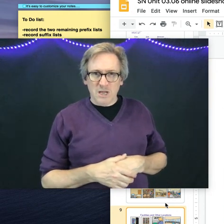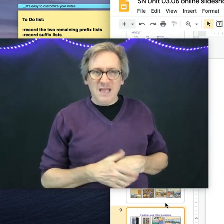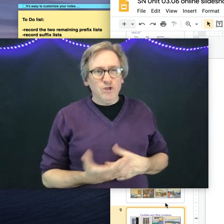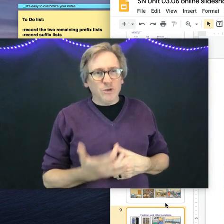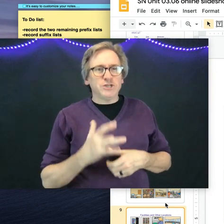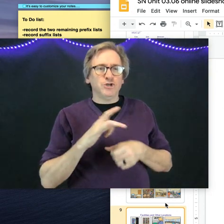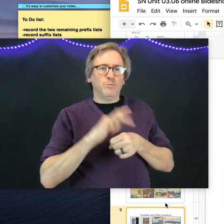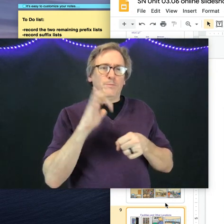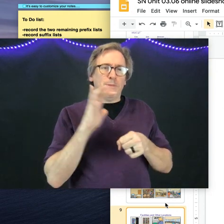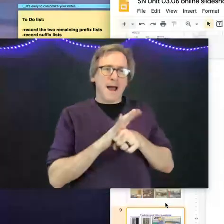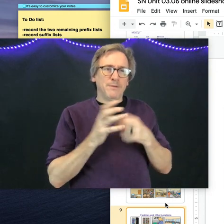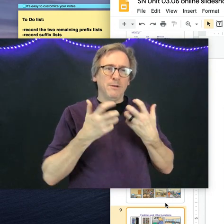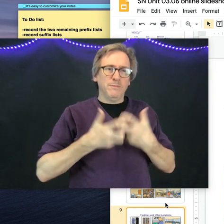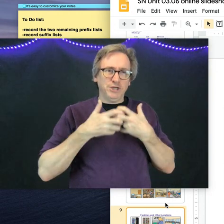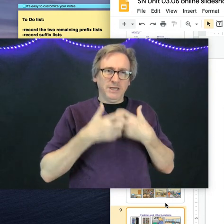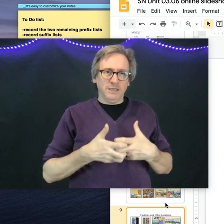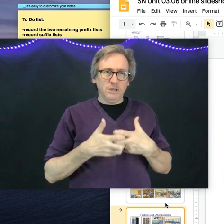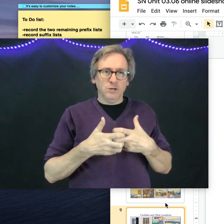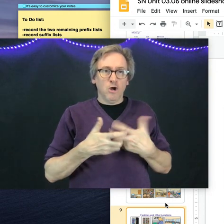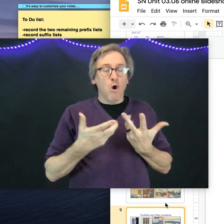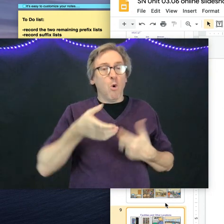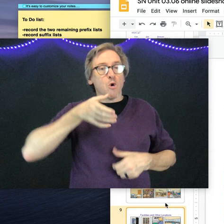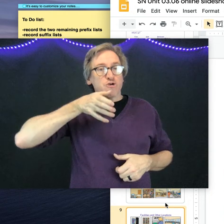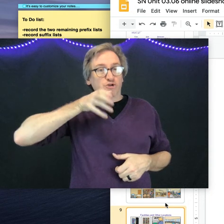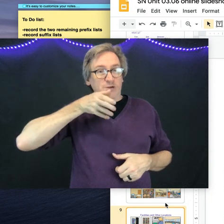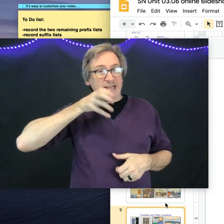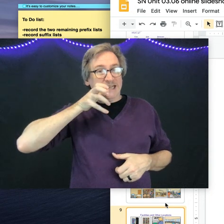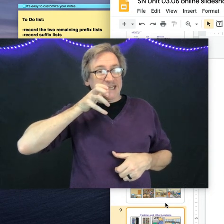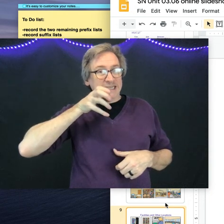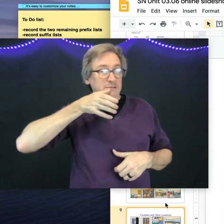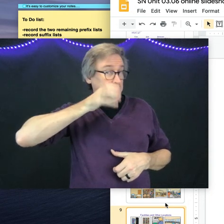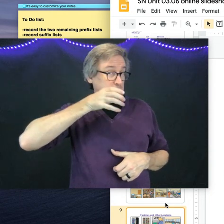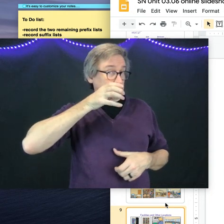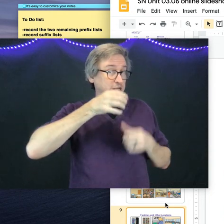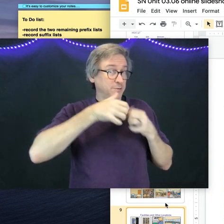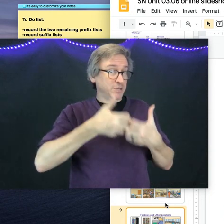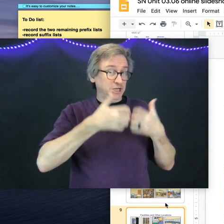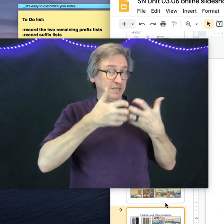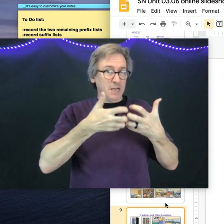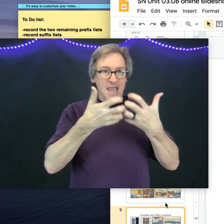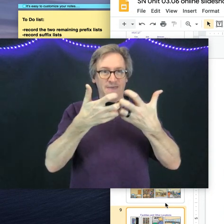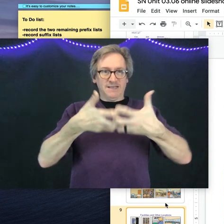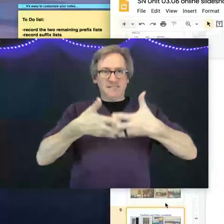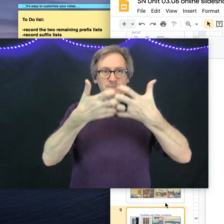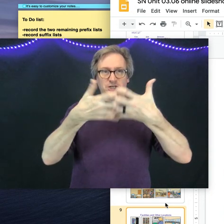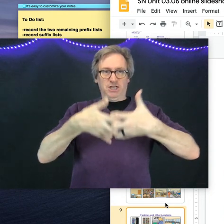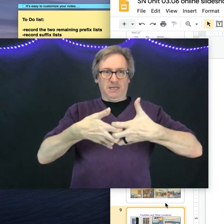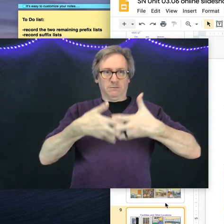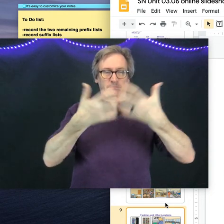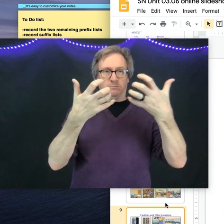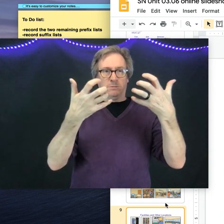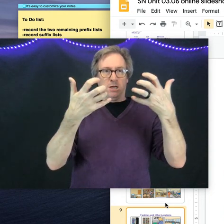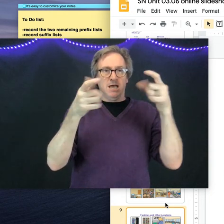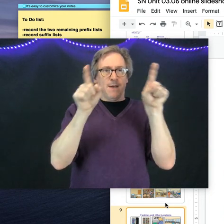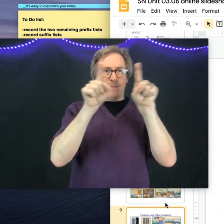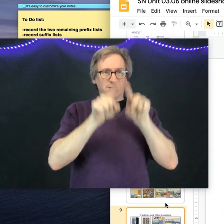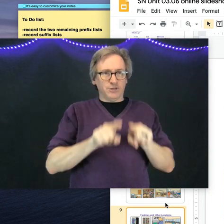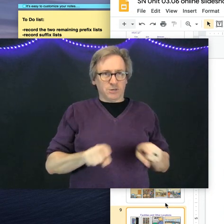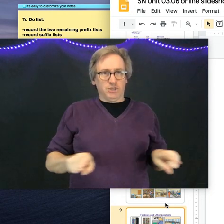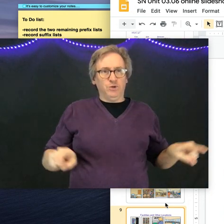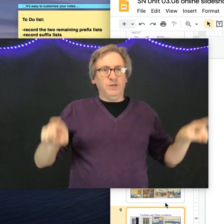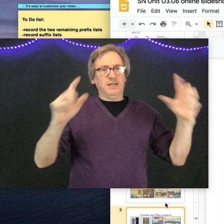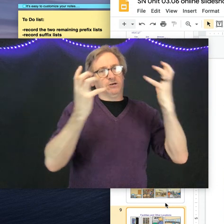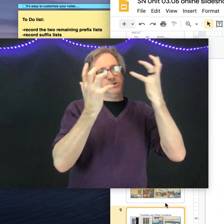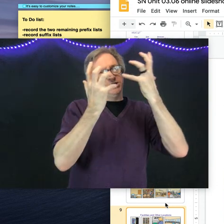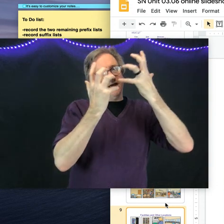So you could do pop machine or drink machine, and this is machine. Imagine